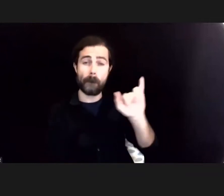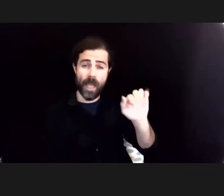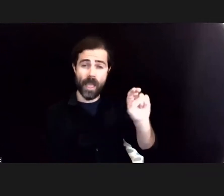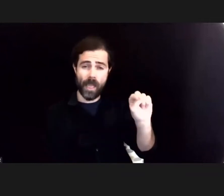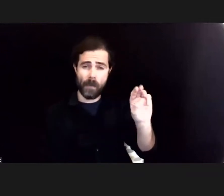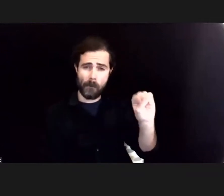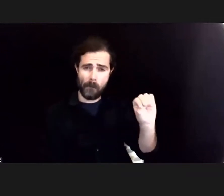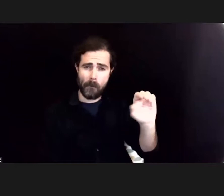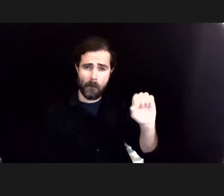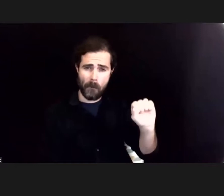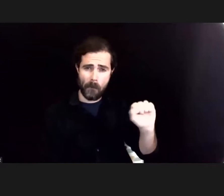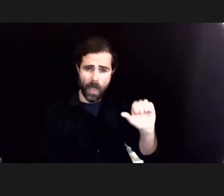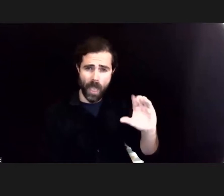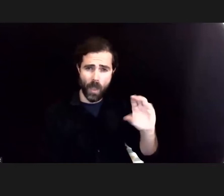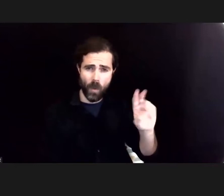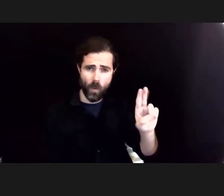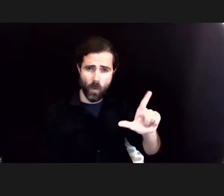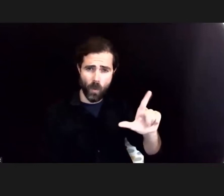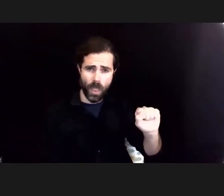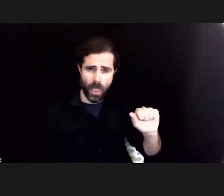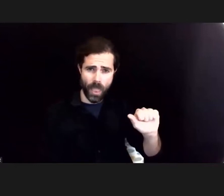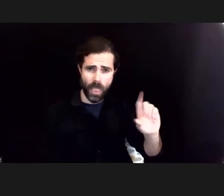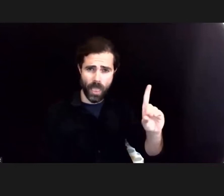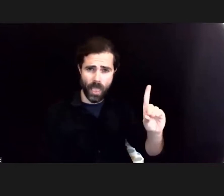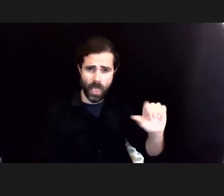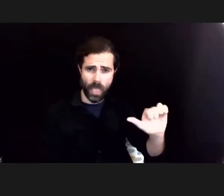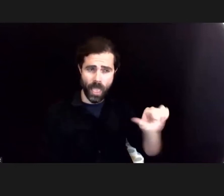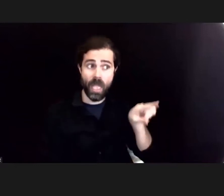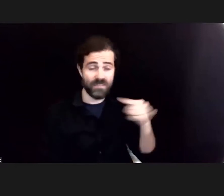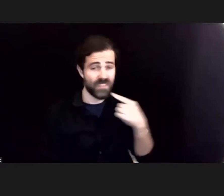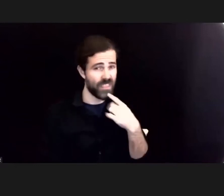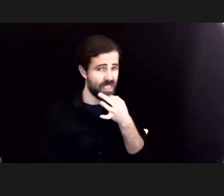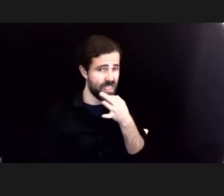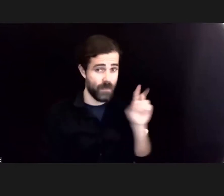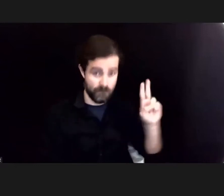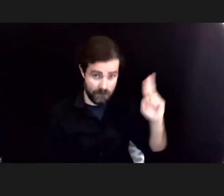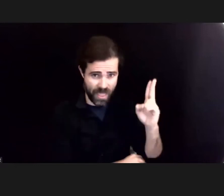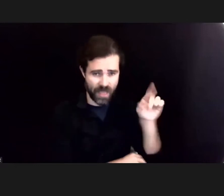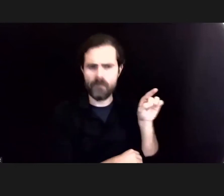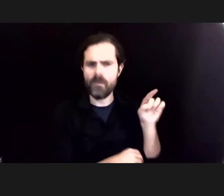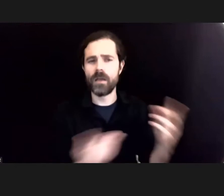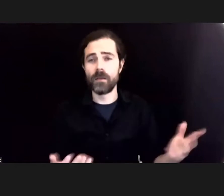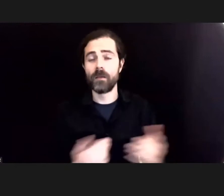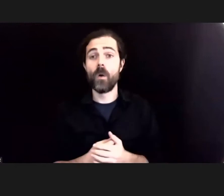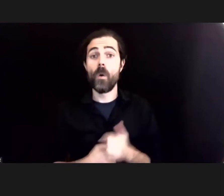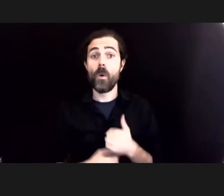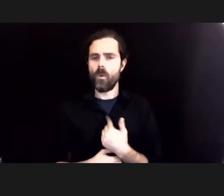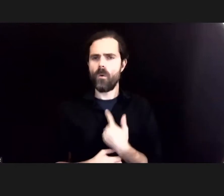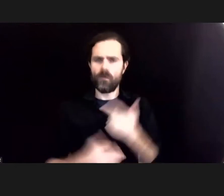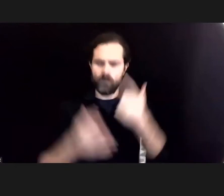a twin track approach. On one hand, we focus on those legislations or